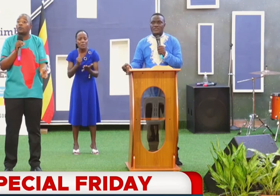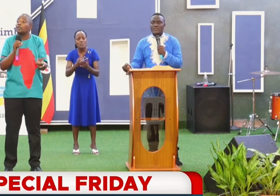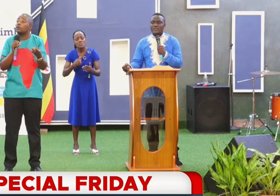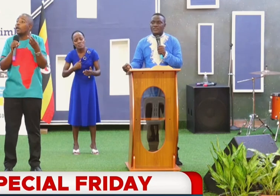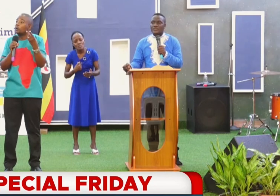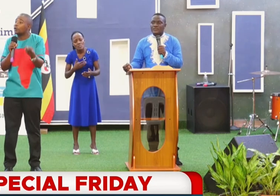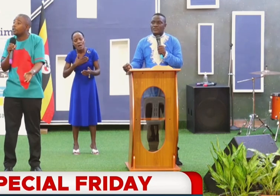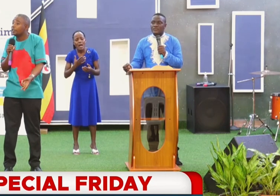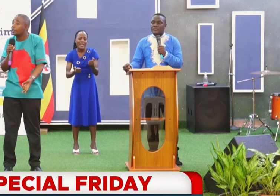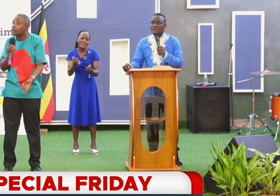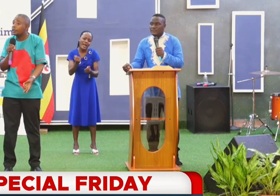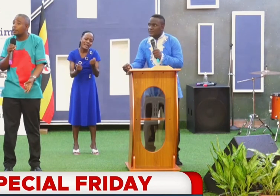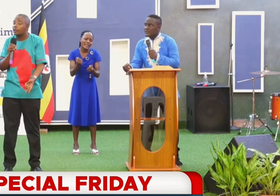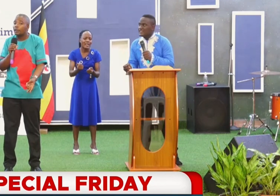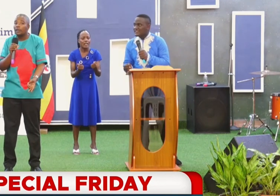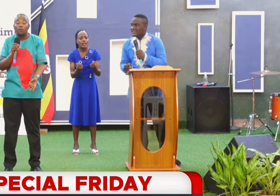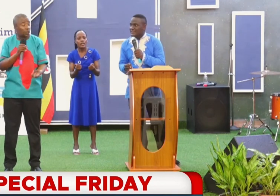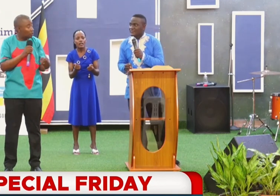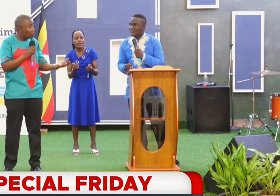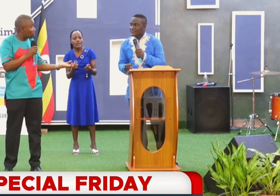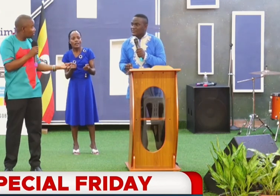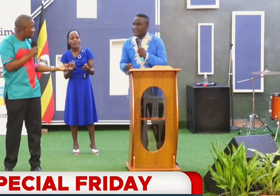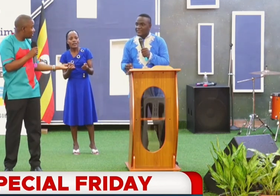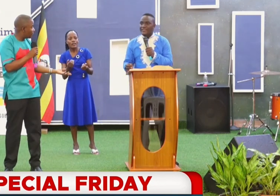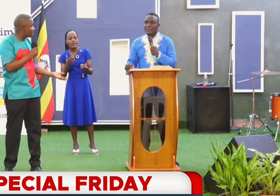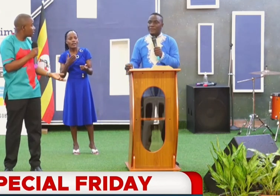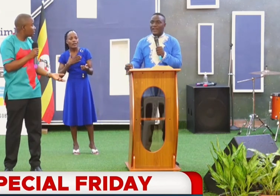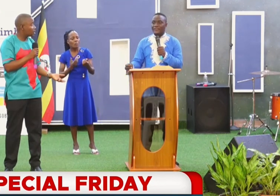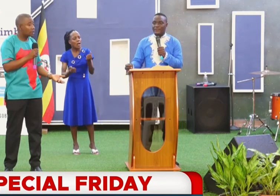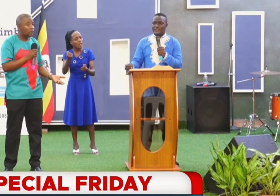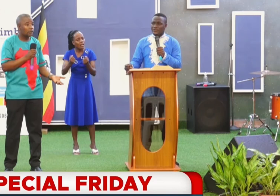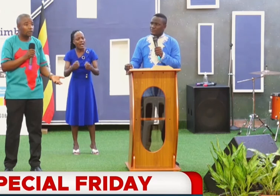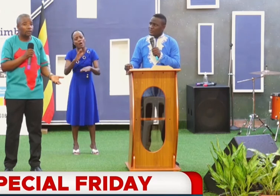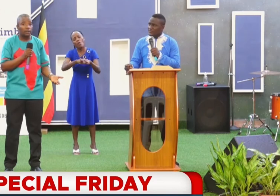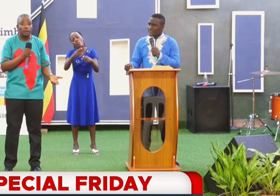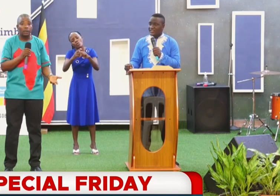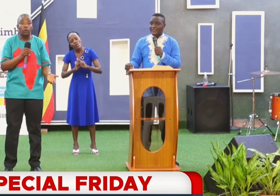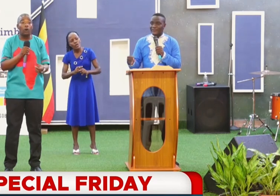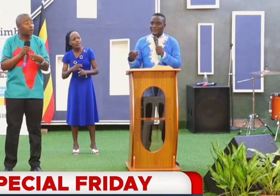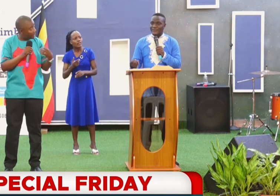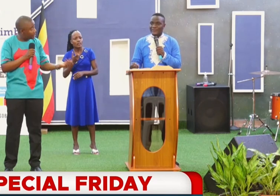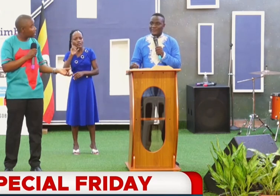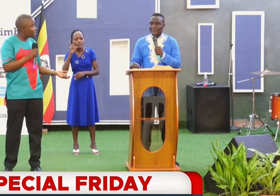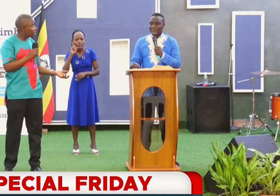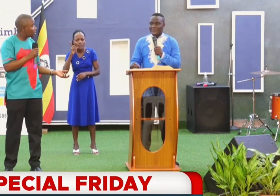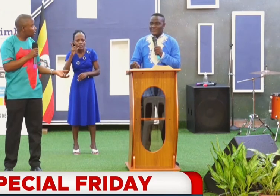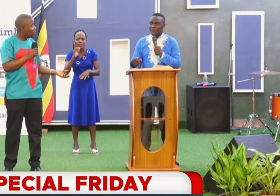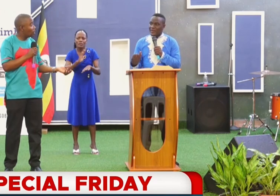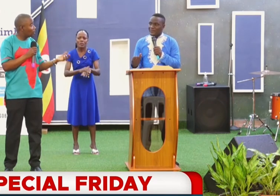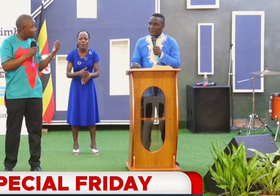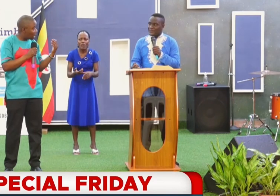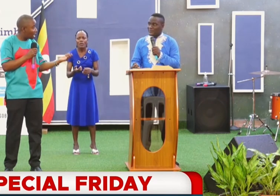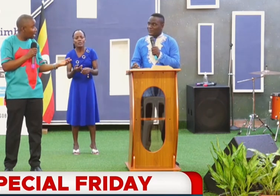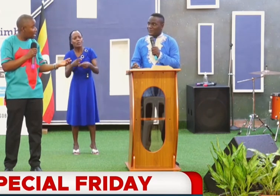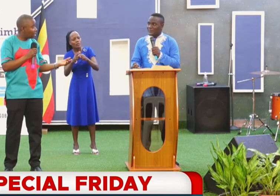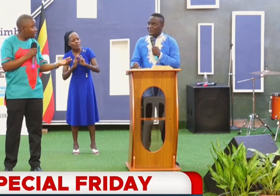overloaded. The what? The mobile phones on loan, really? Yes.